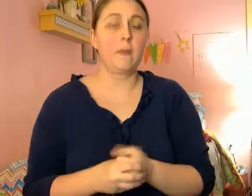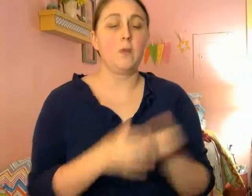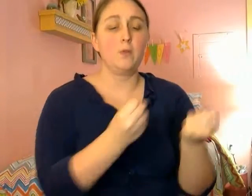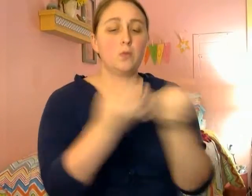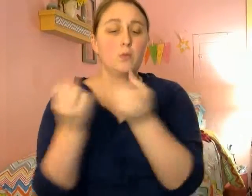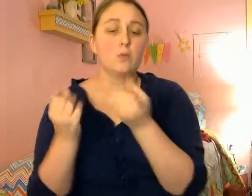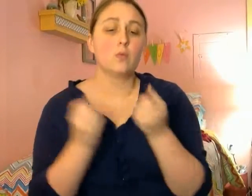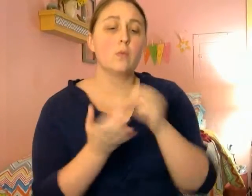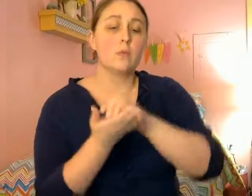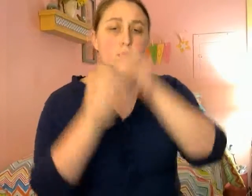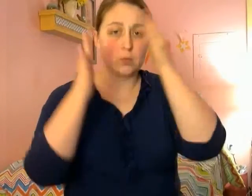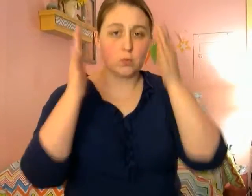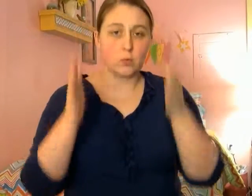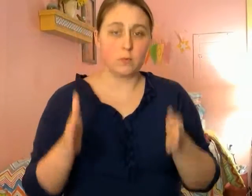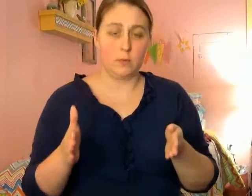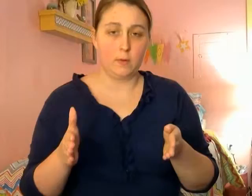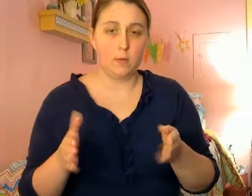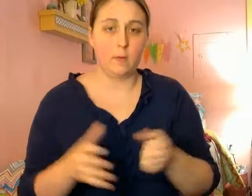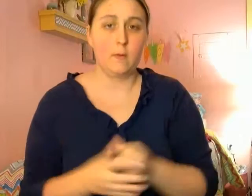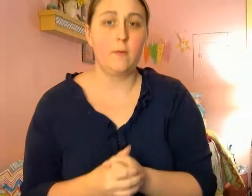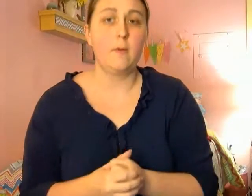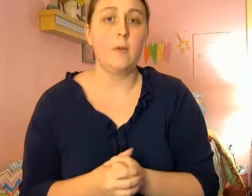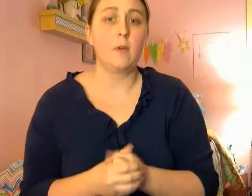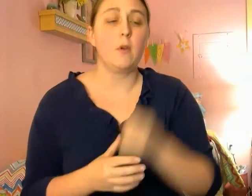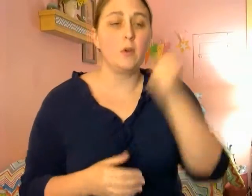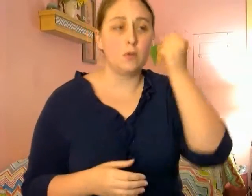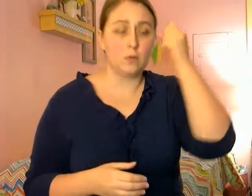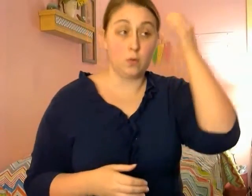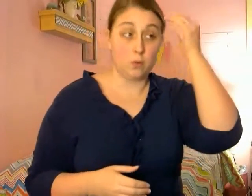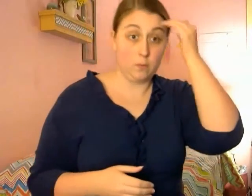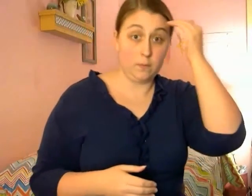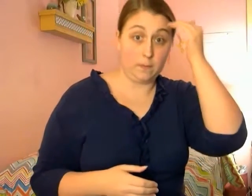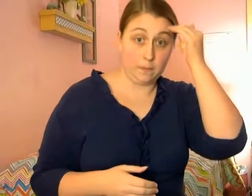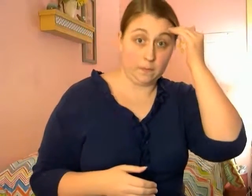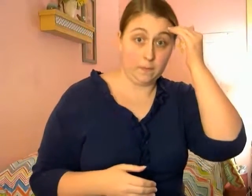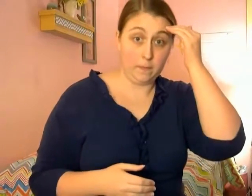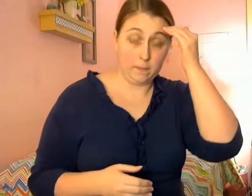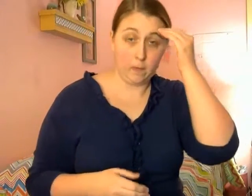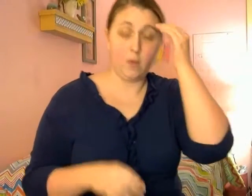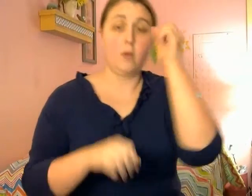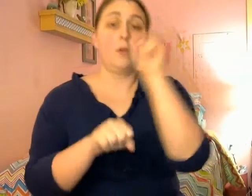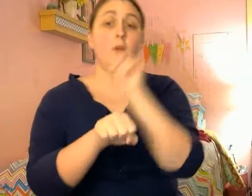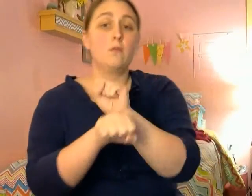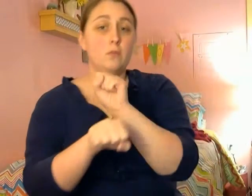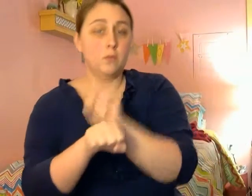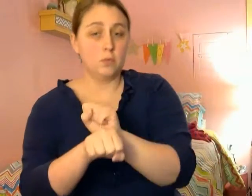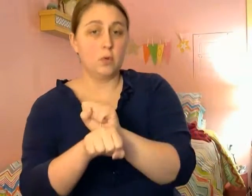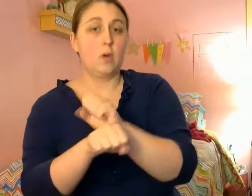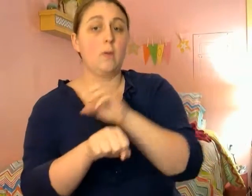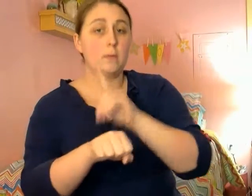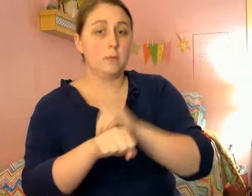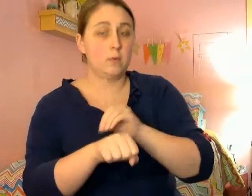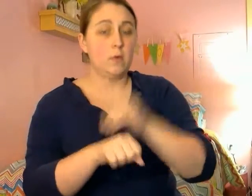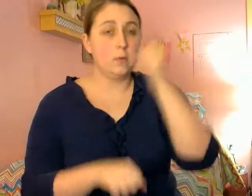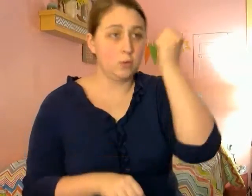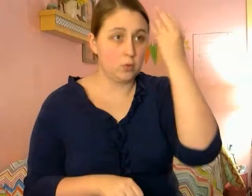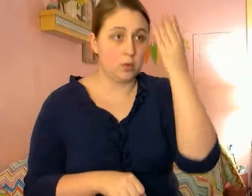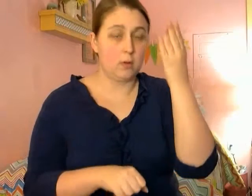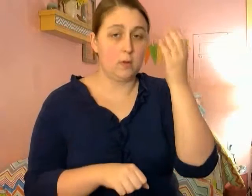process, to find out, for them to think about the context of jobs and job duties. So I try to get information